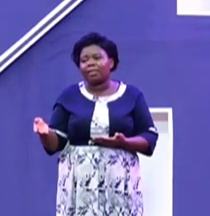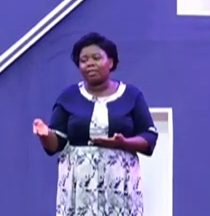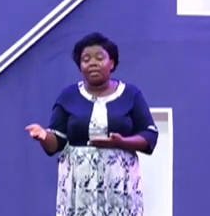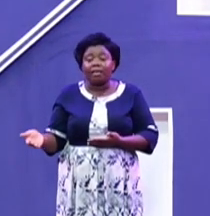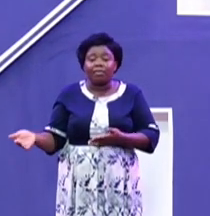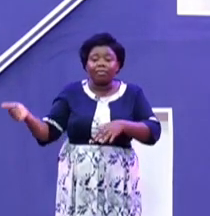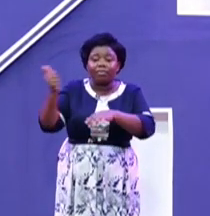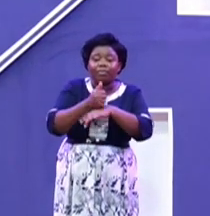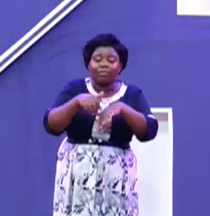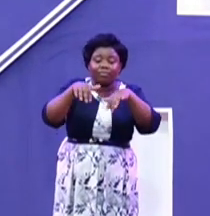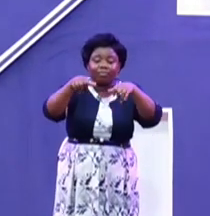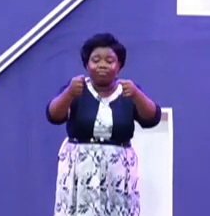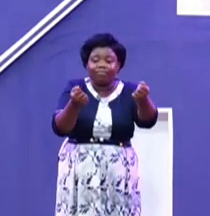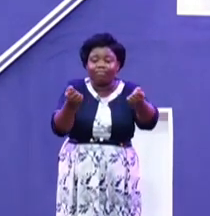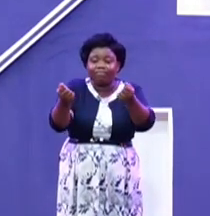pick up.